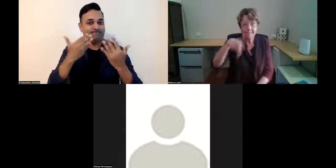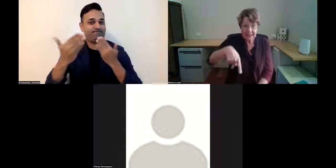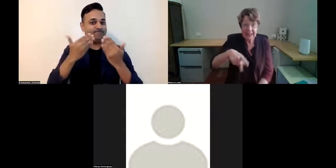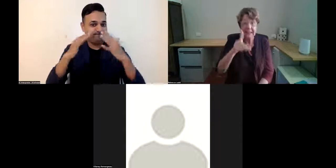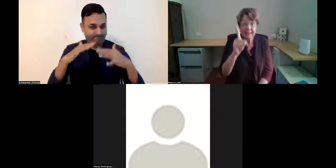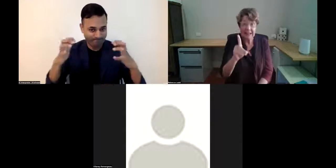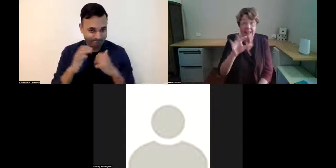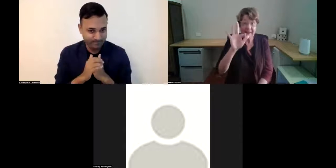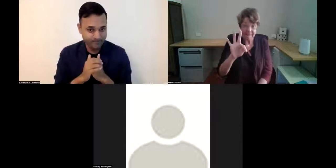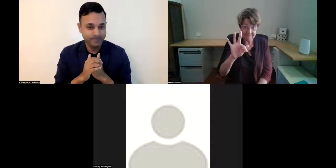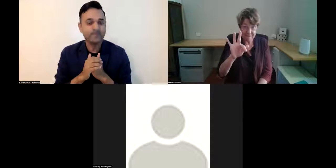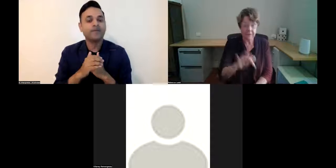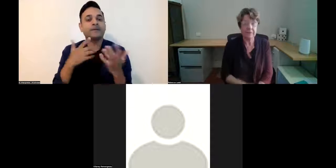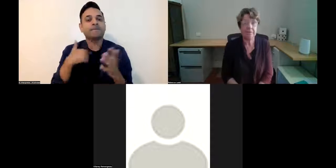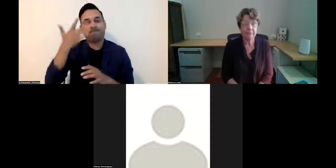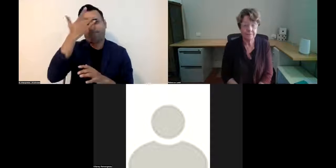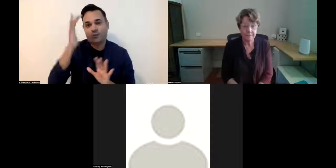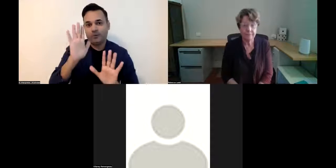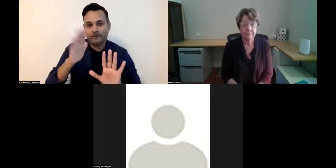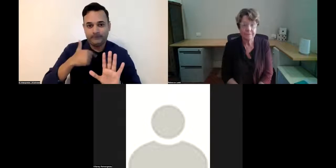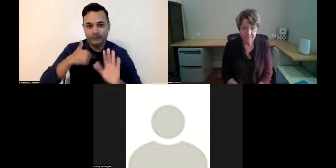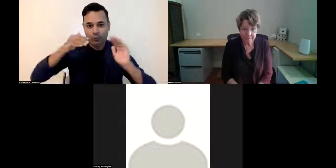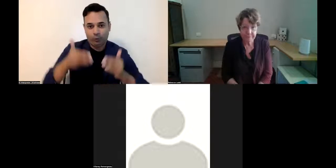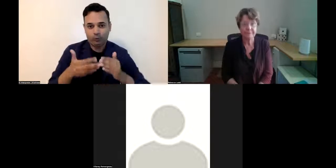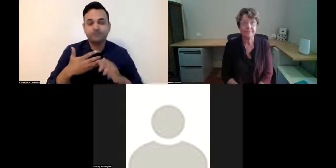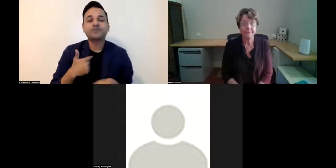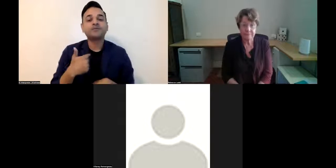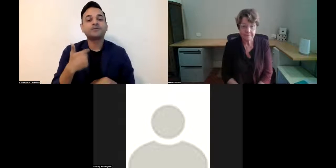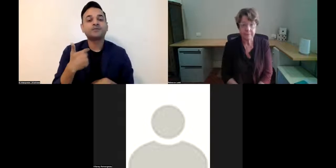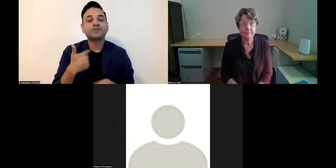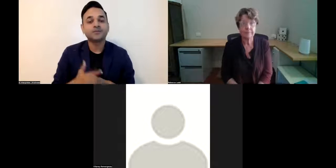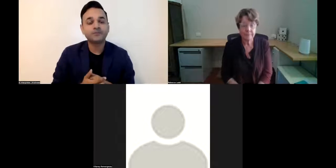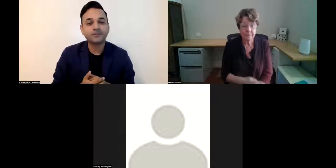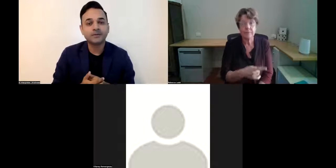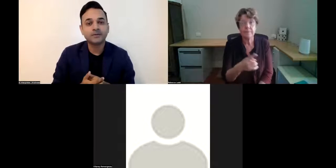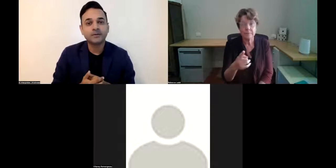that we are already 4 or 5 minutes behind schedule. And I would like